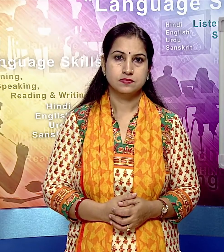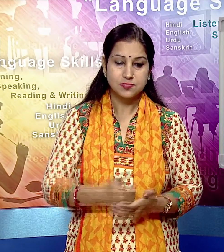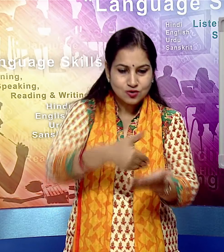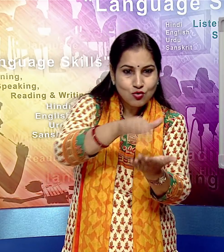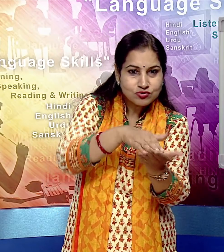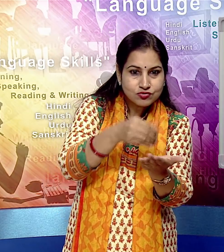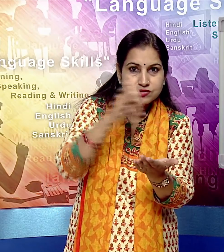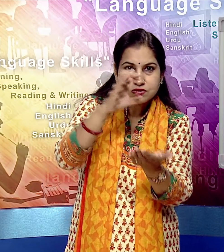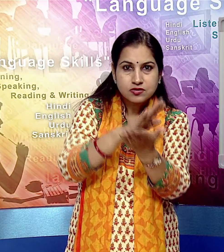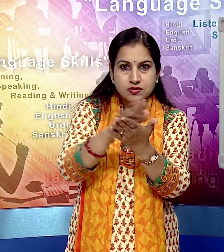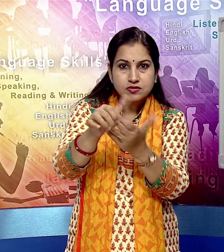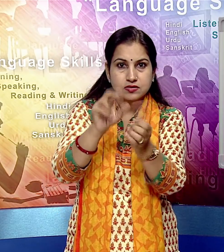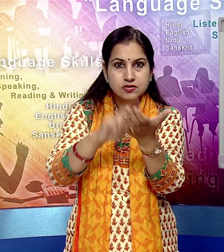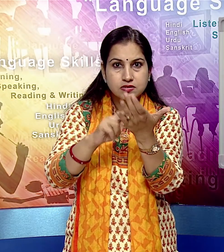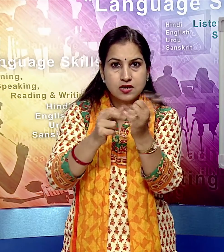roasted chana,